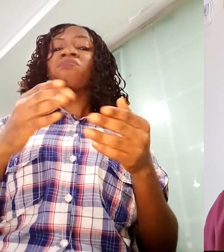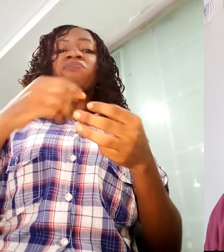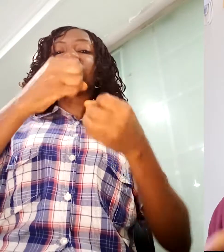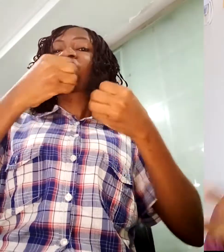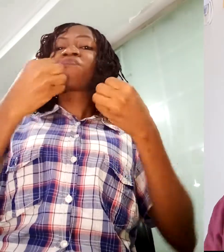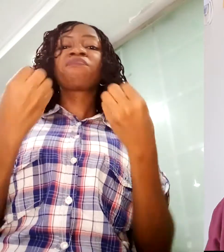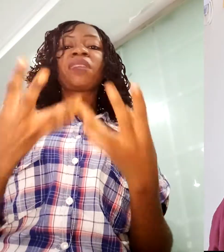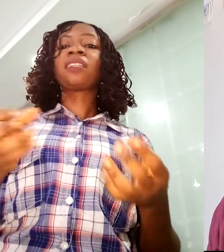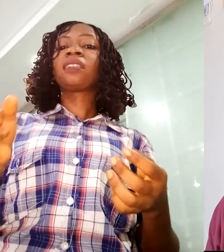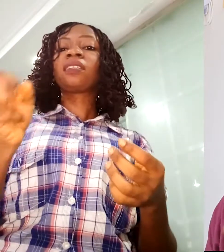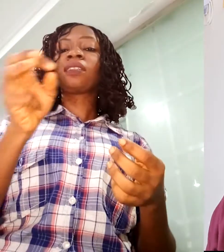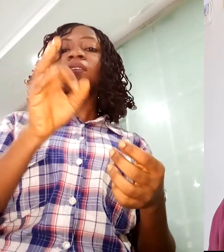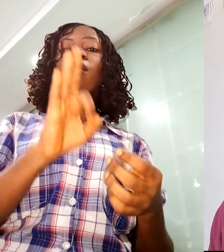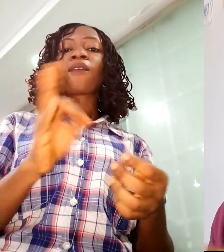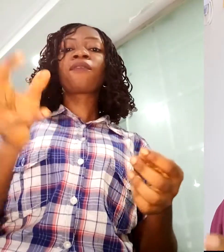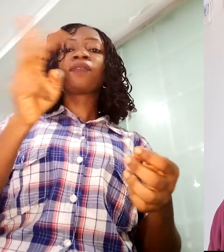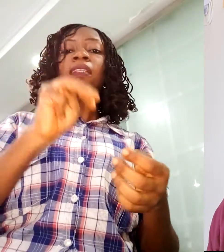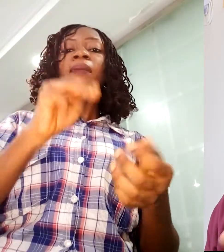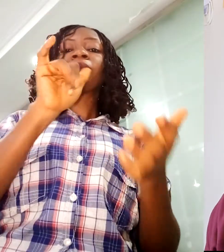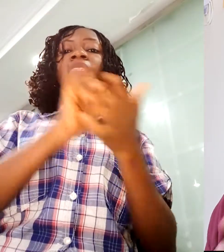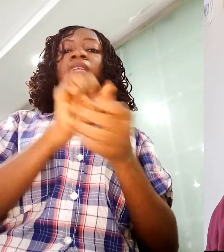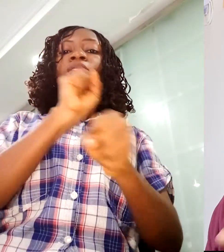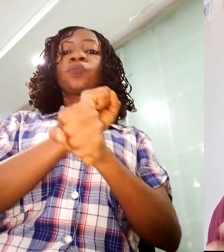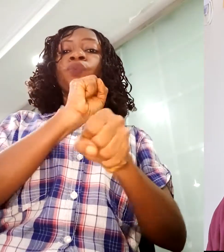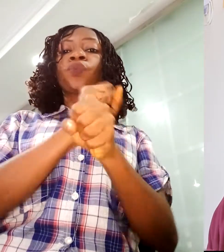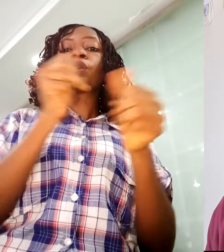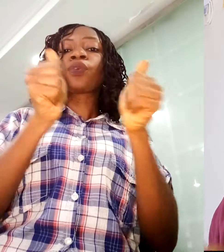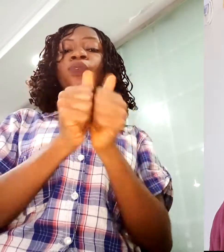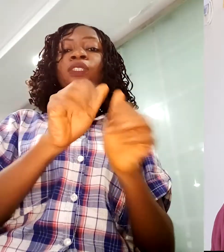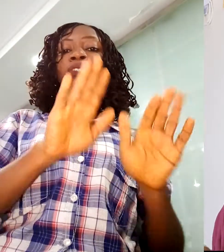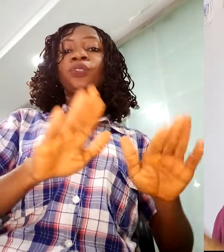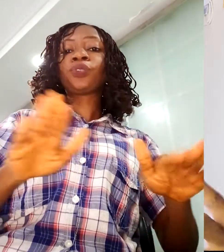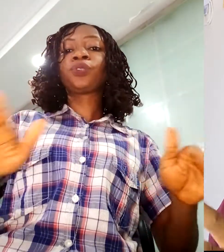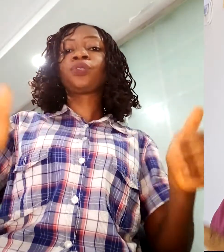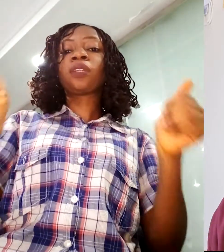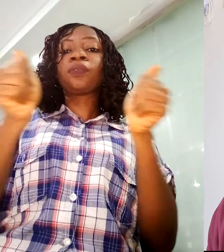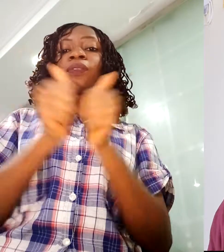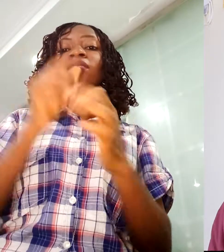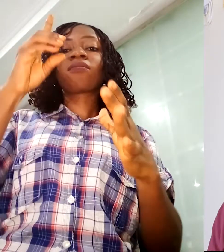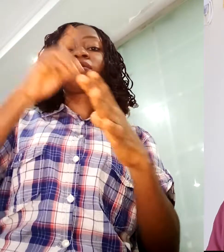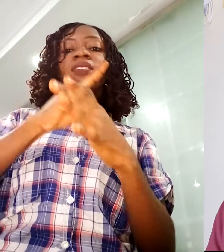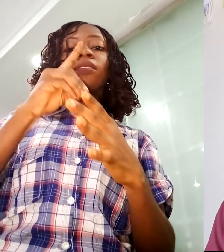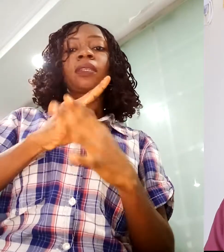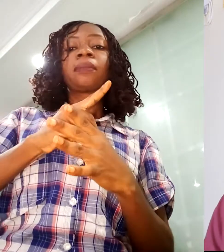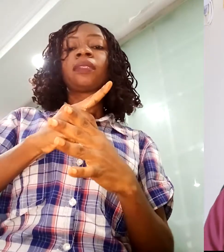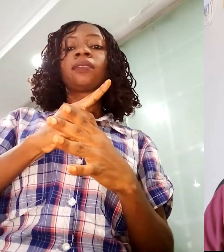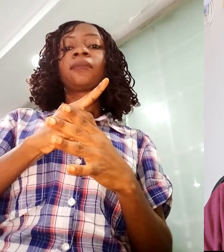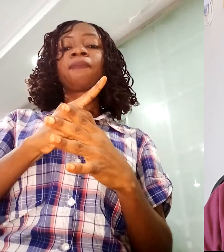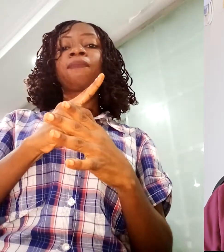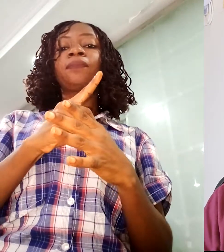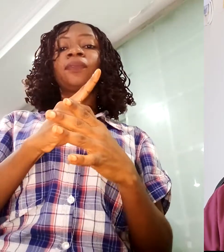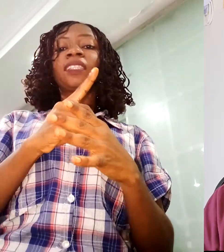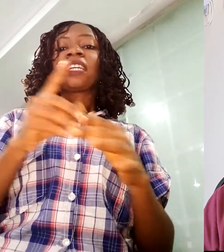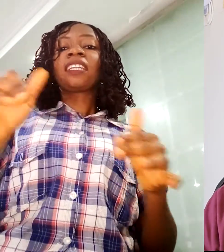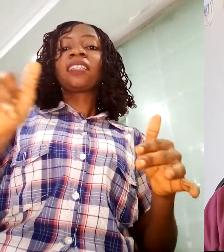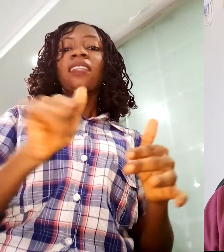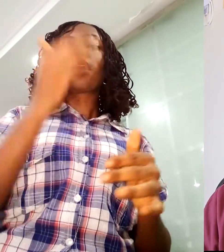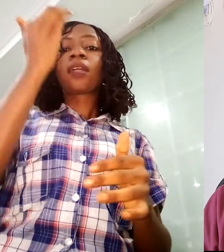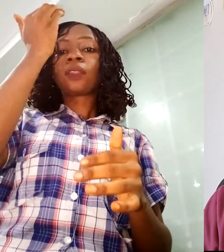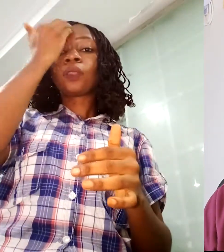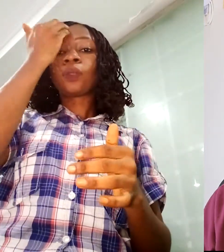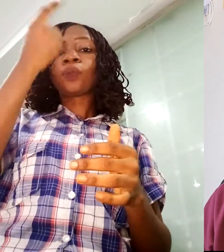therapists and the rest of the team that usually work with children with these other types of